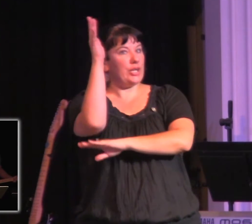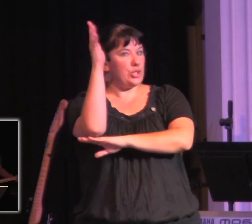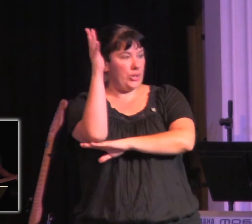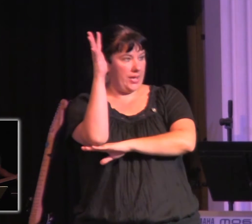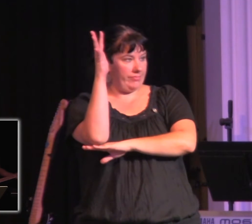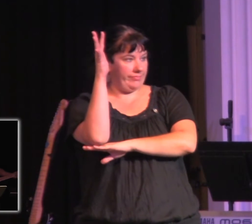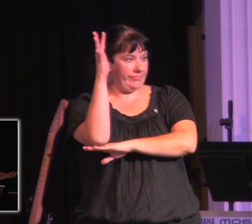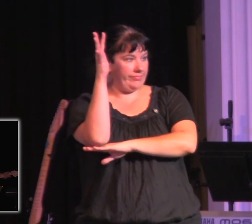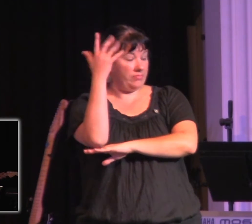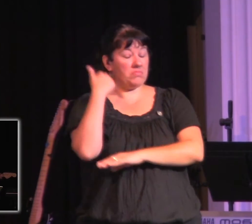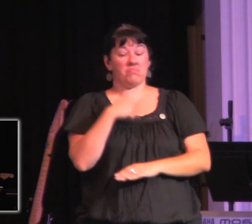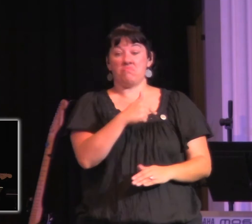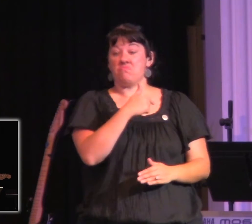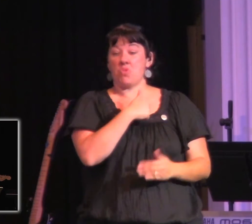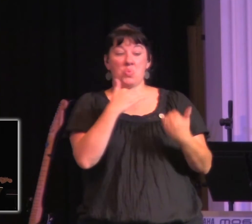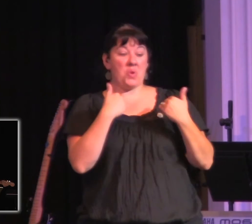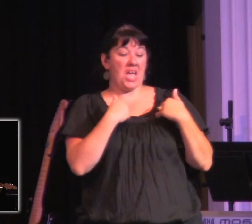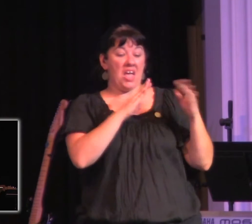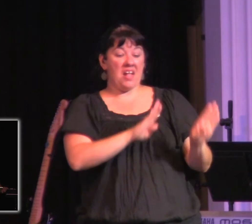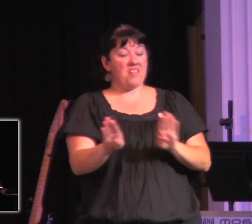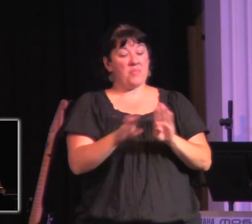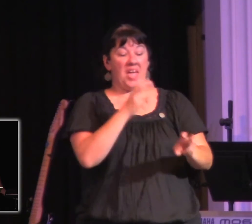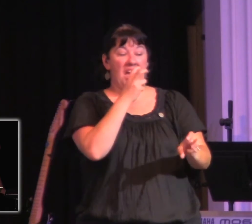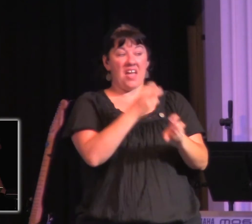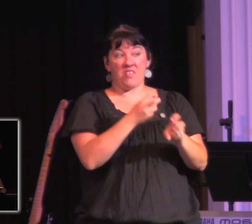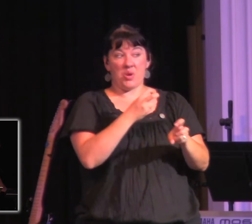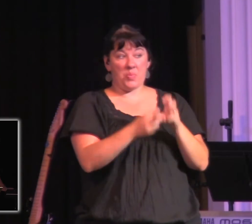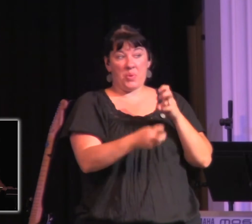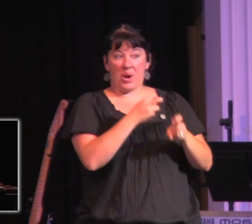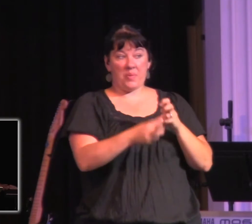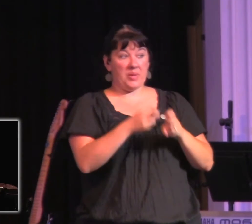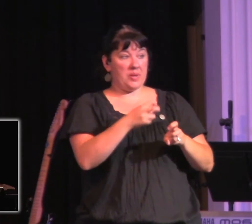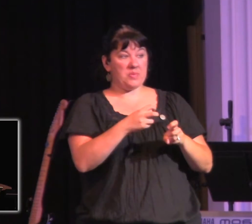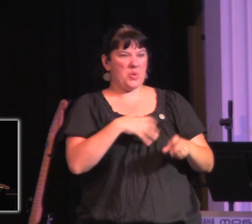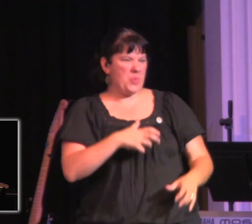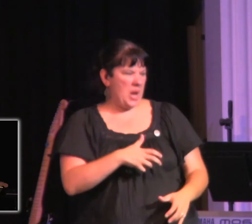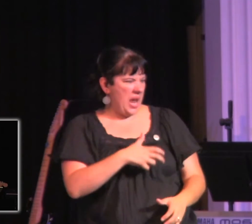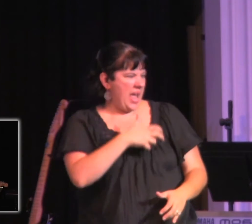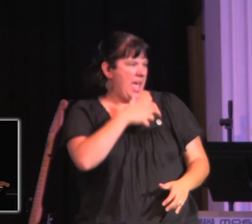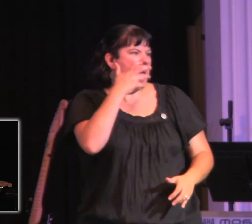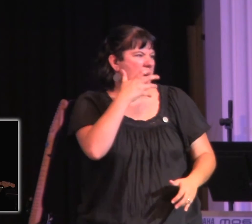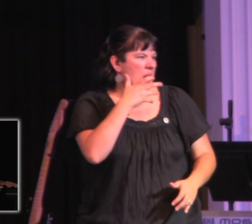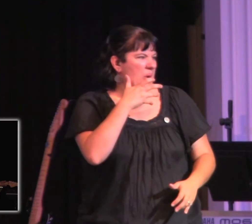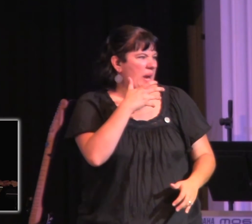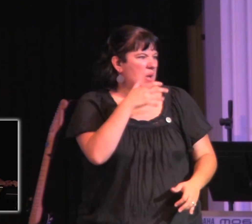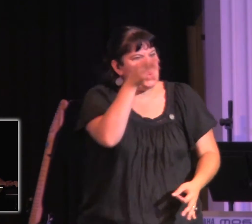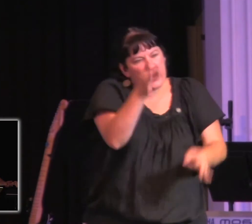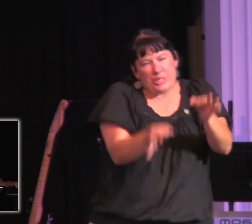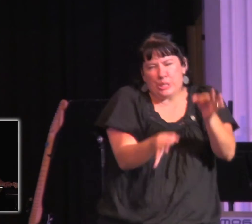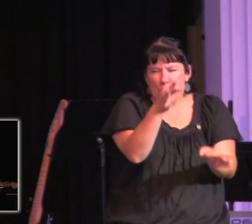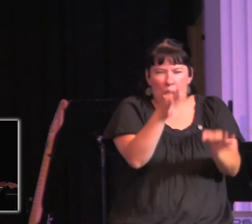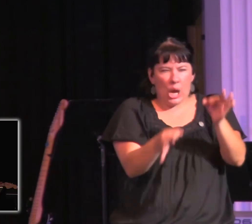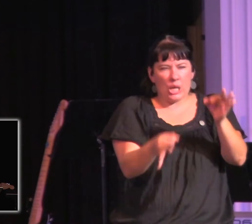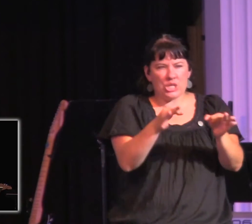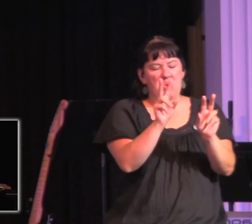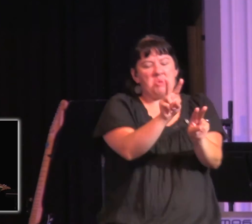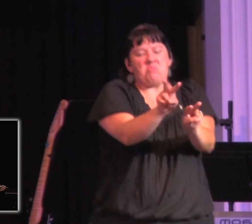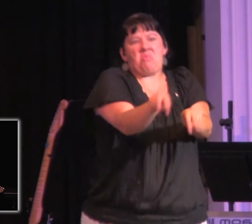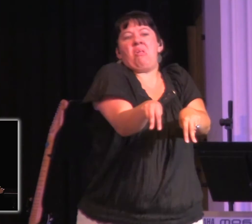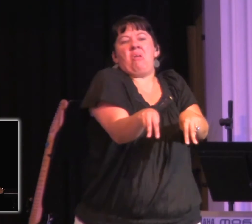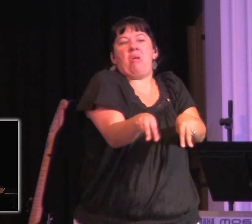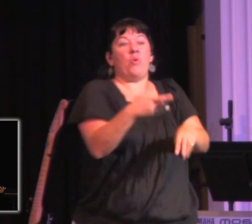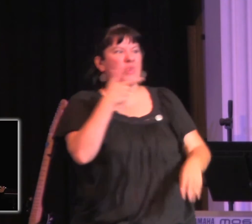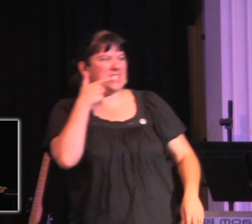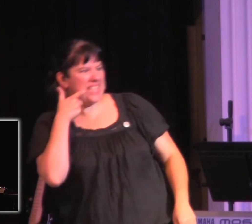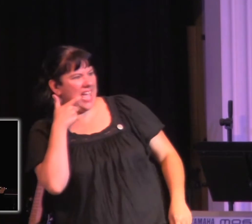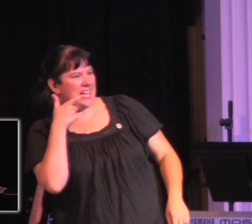lose our temper. We get angry. We're critical. We're judgmental. We're harsh. We're hard. We're addicted. We got all these issues, and we're